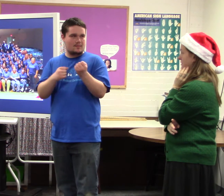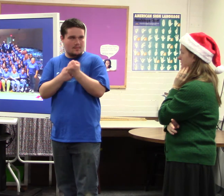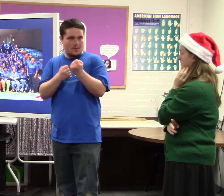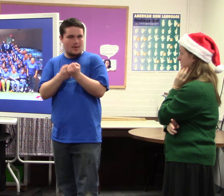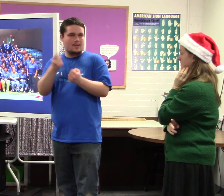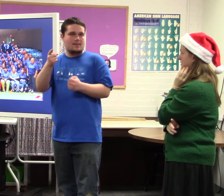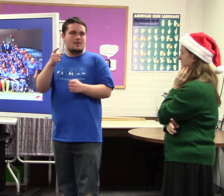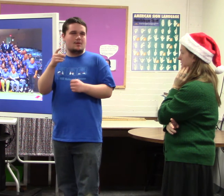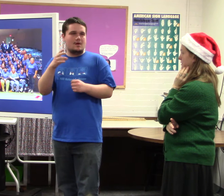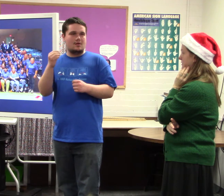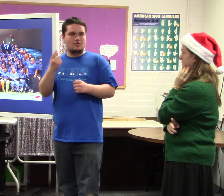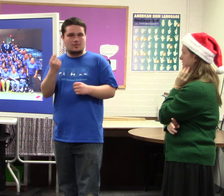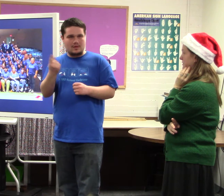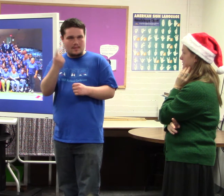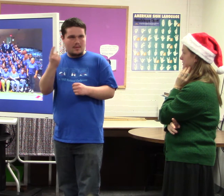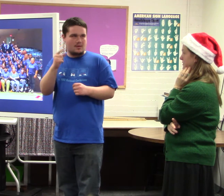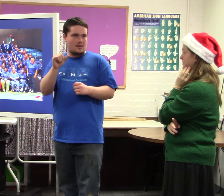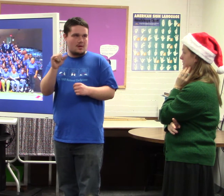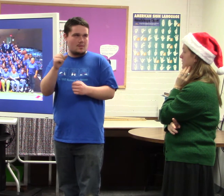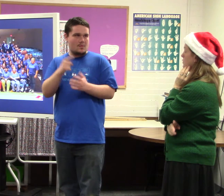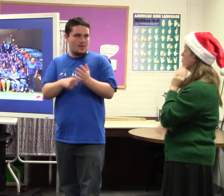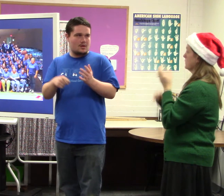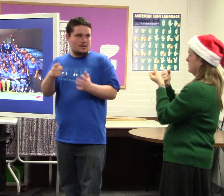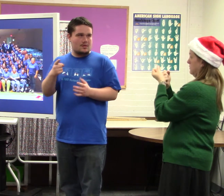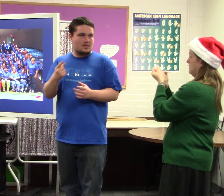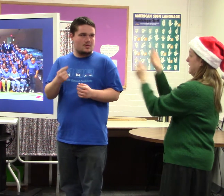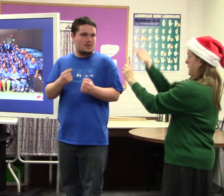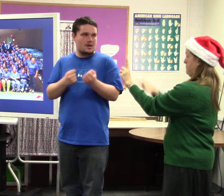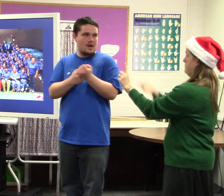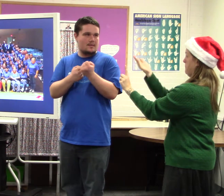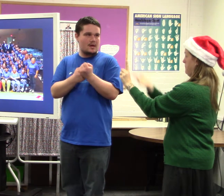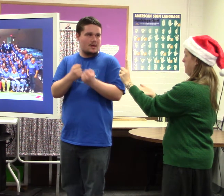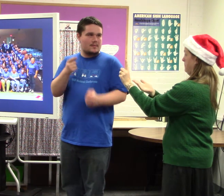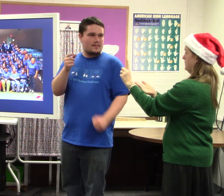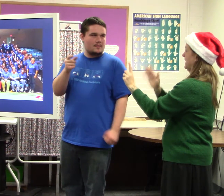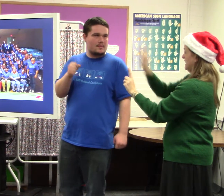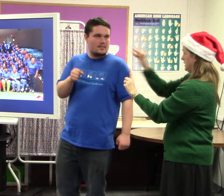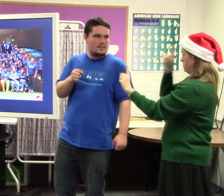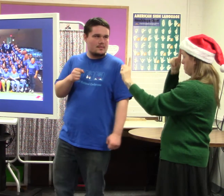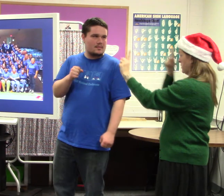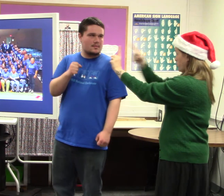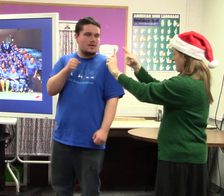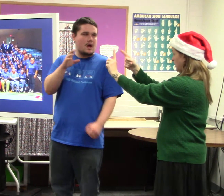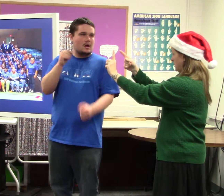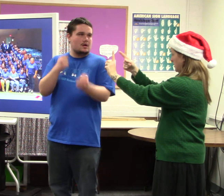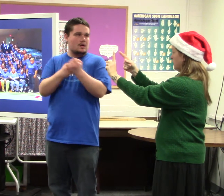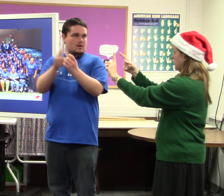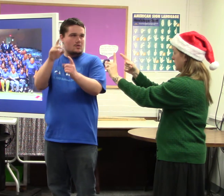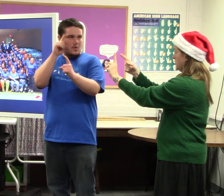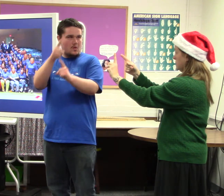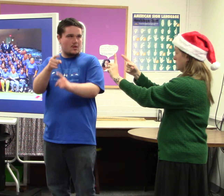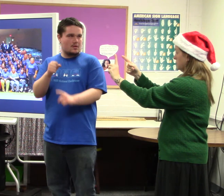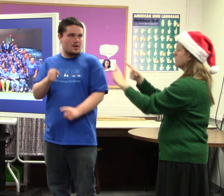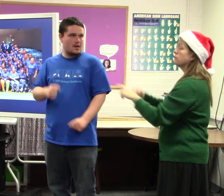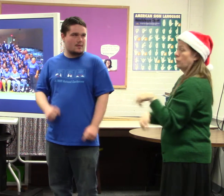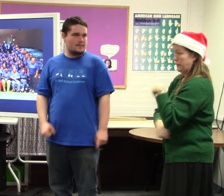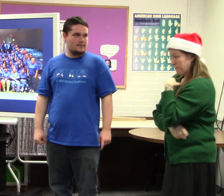I will get involved in advocacy and activism, in supporting So in his him. mission? Yes, him and his